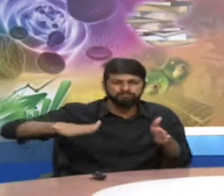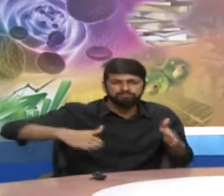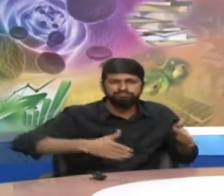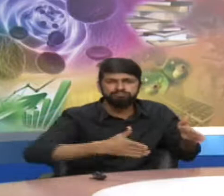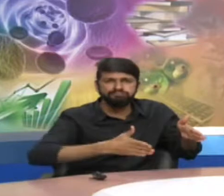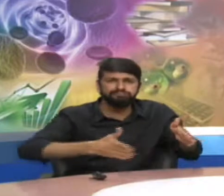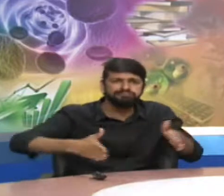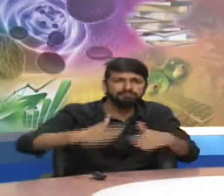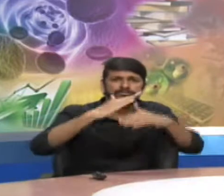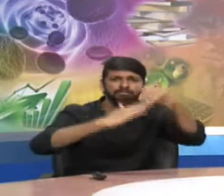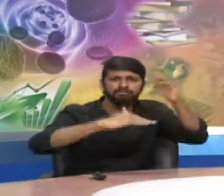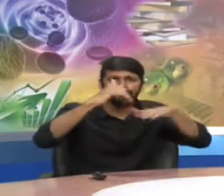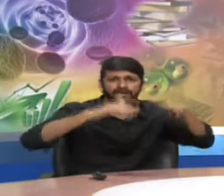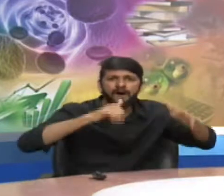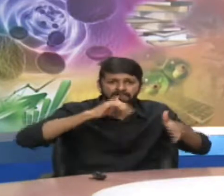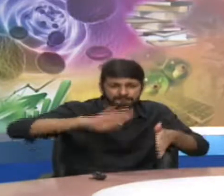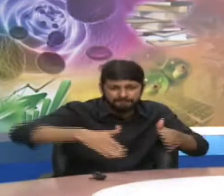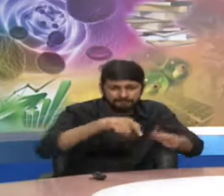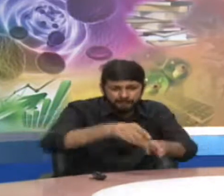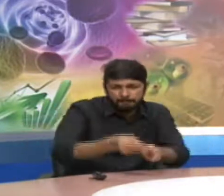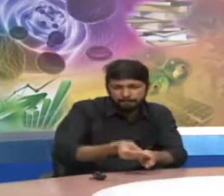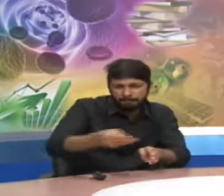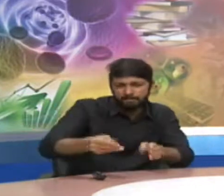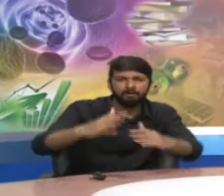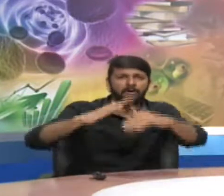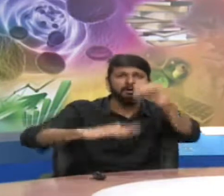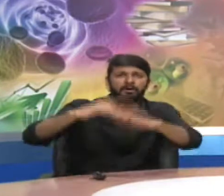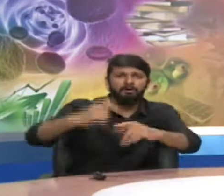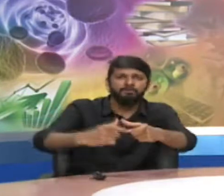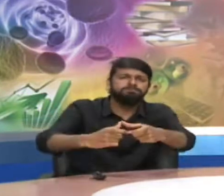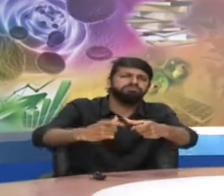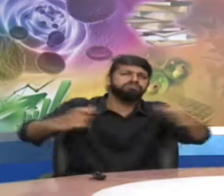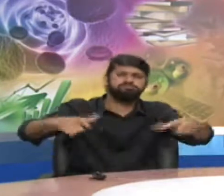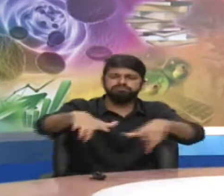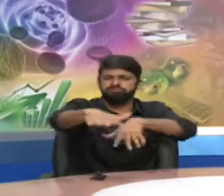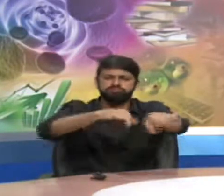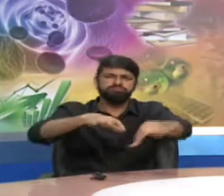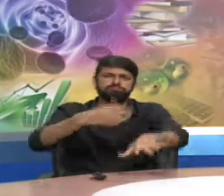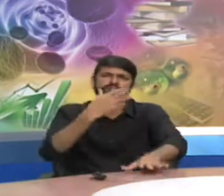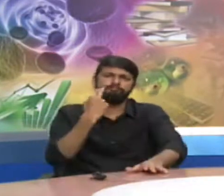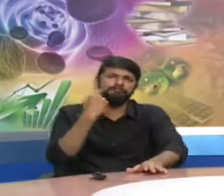the discovery of Indus Valley civilization.